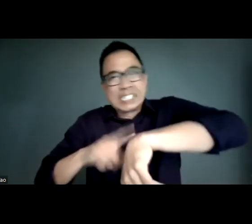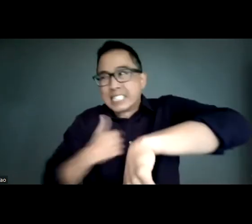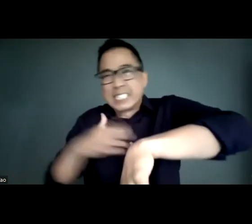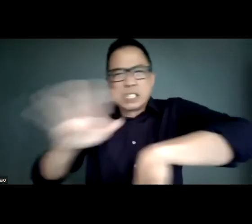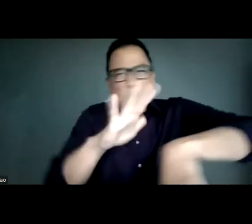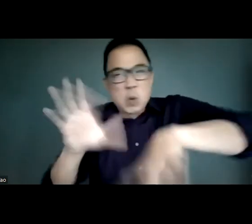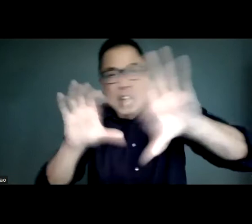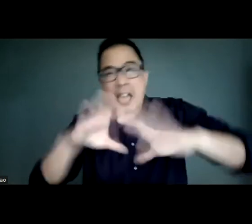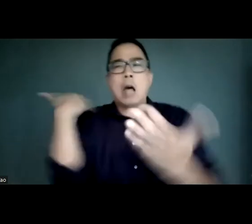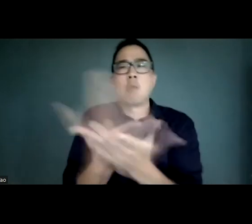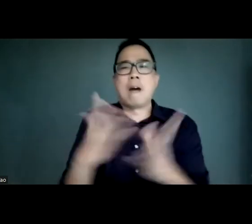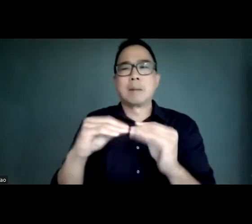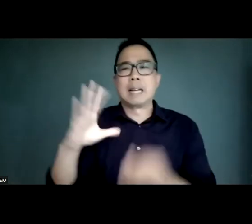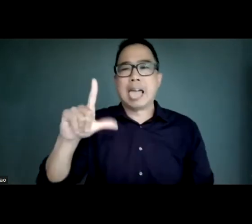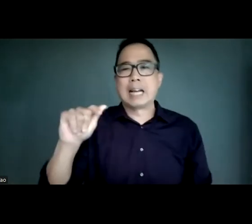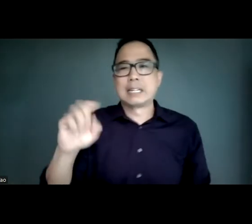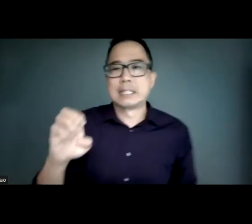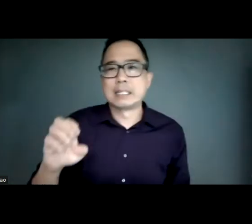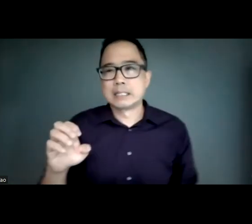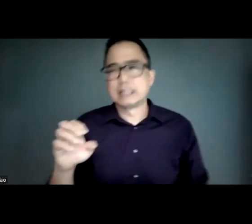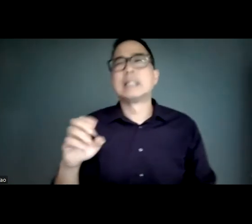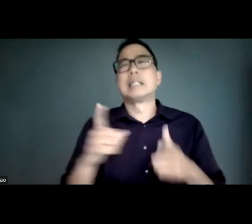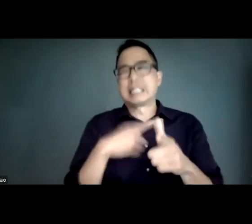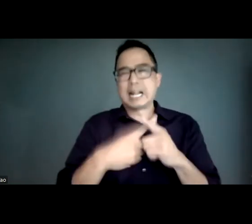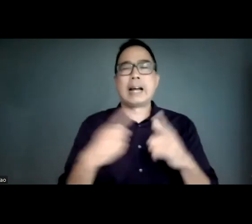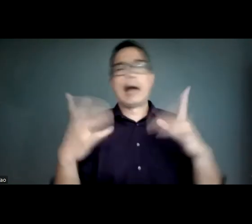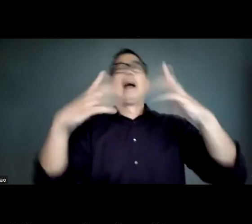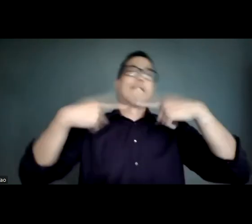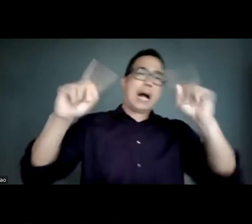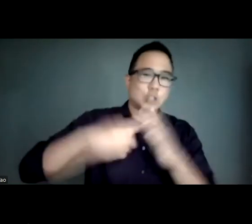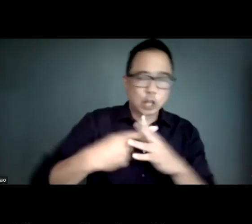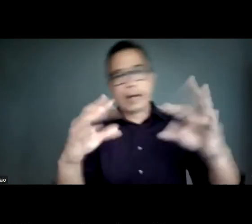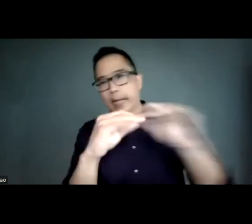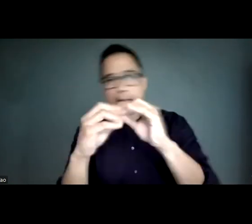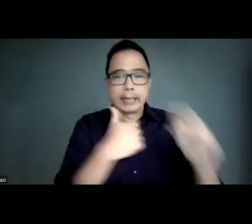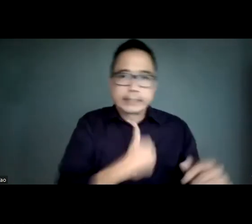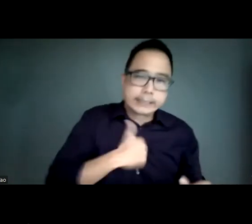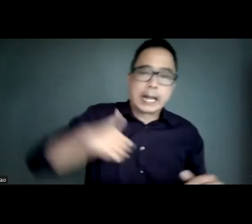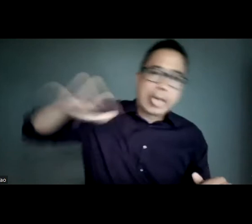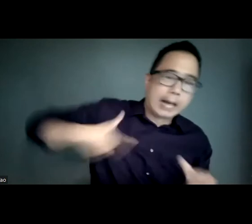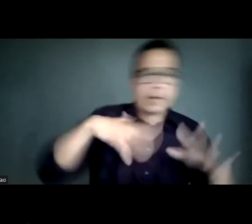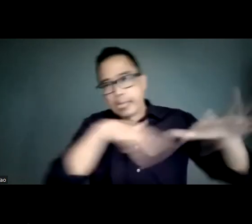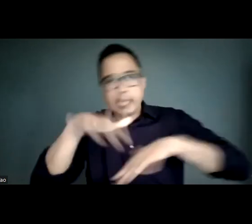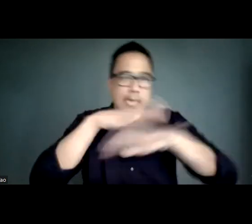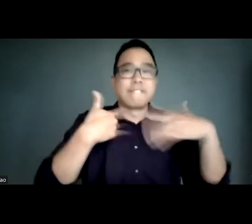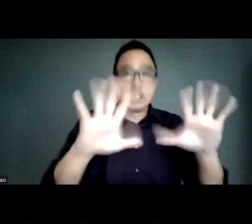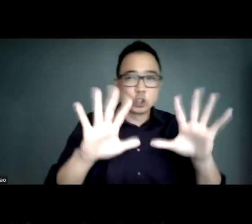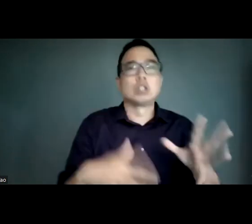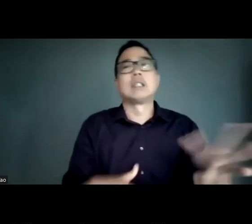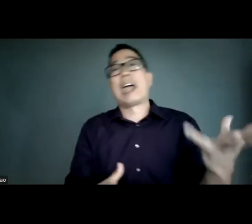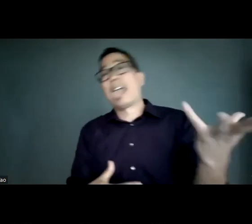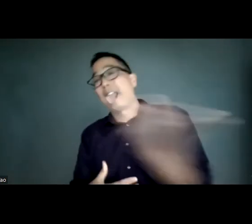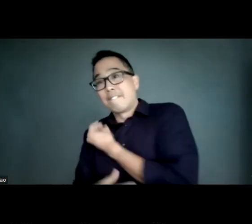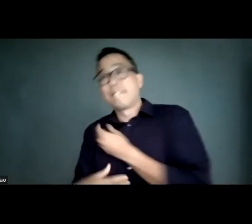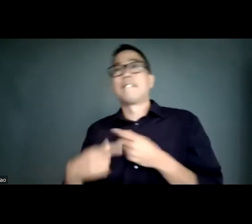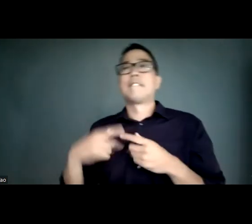into a million people having a million different conversations. And by the time you get to a meeting, then you're already late because you bumped